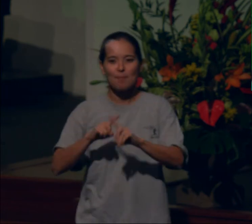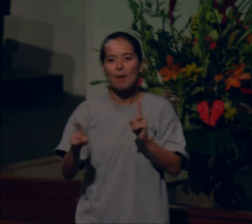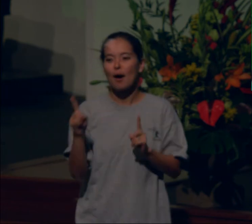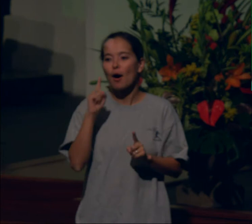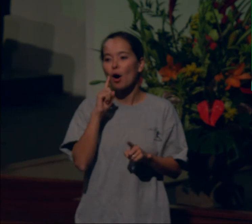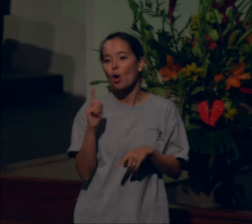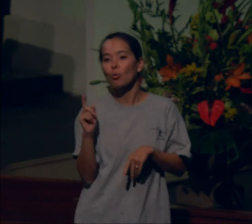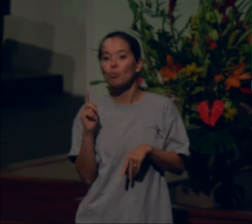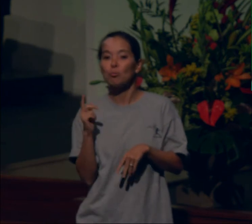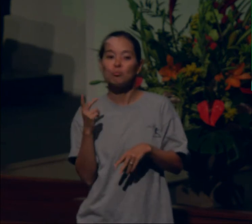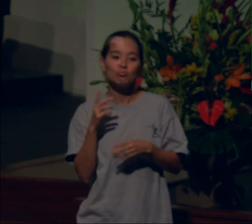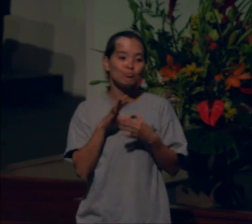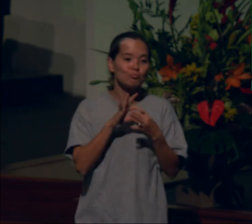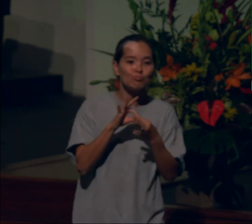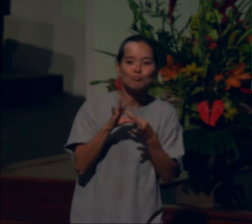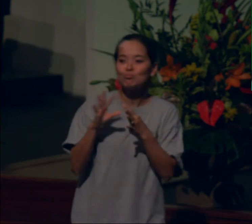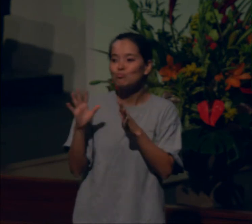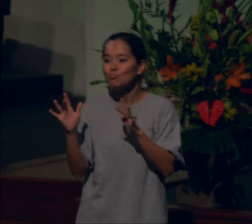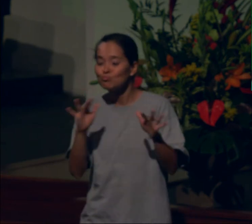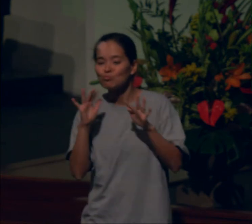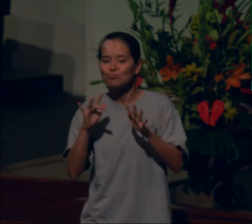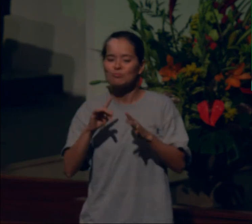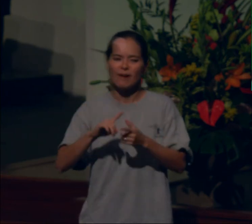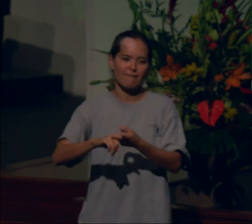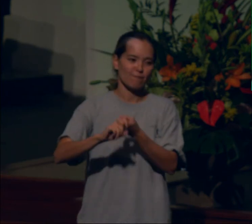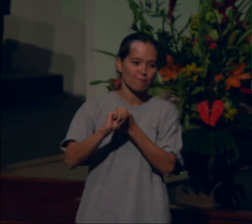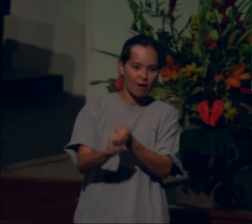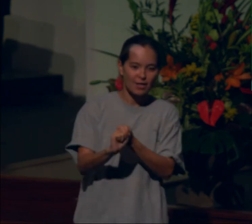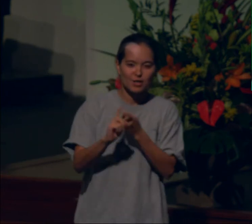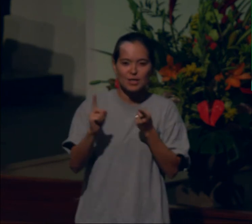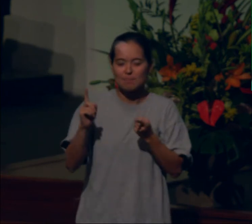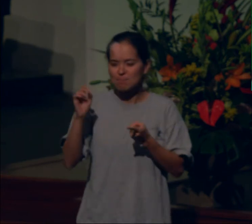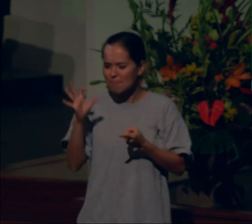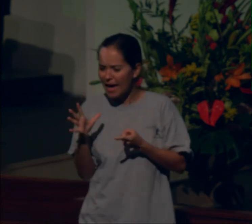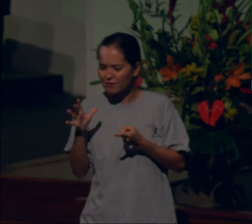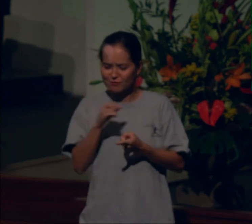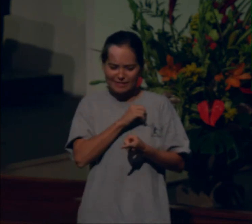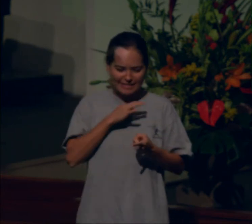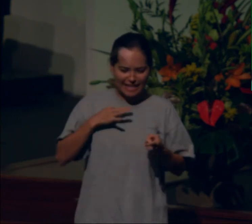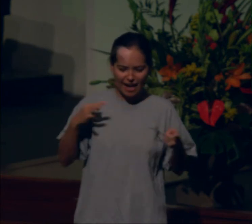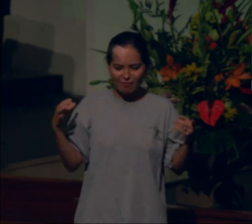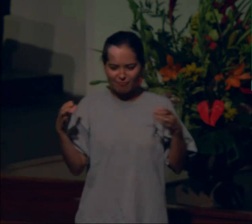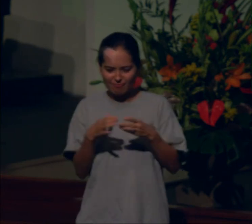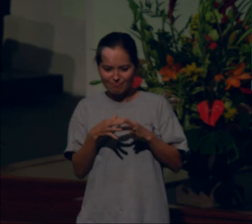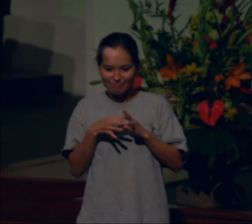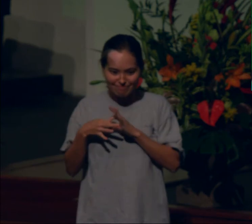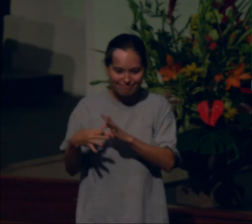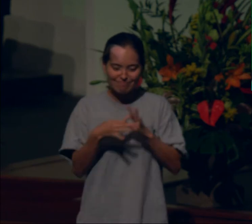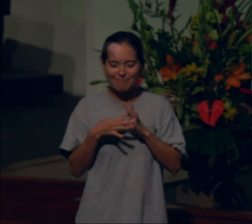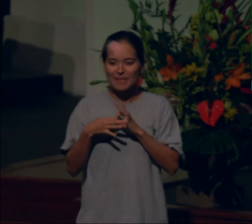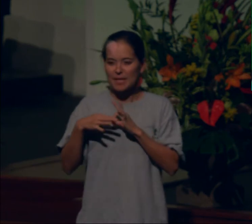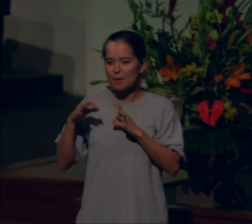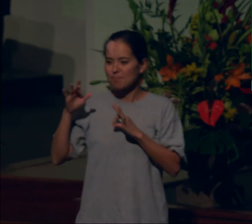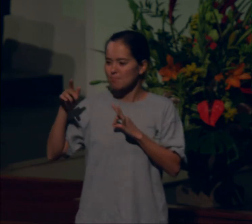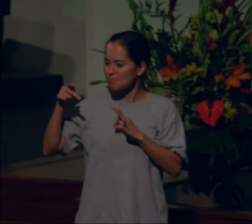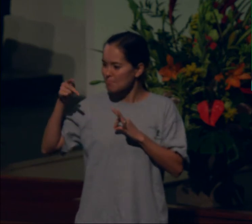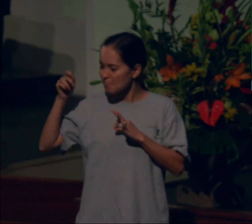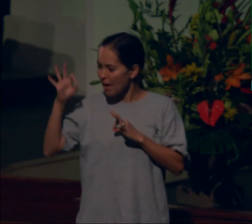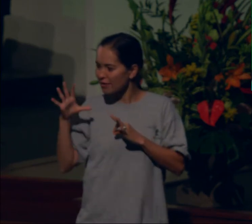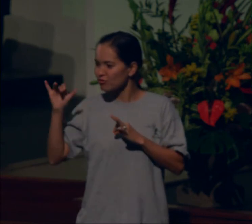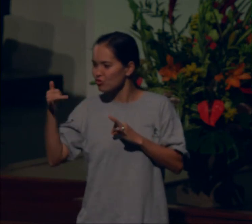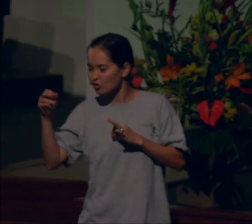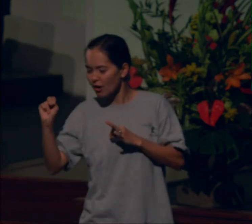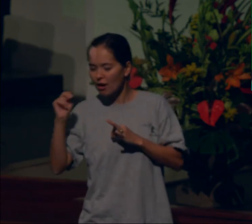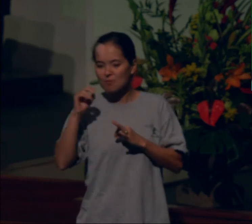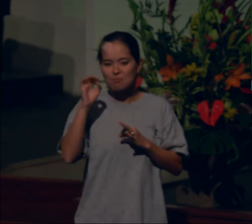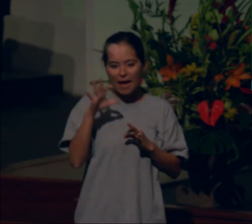just relationships with people turned into deep friendships with your pastors and staff members and Pastor Wayne and Pastor John Burgess and Pastor